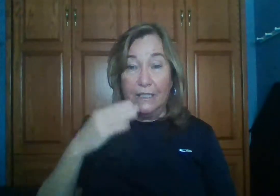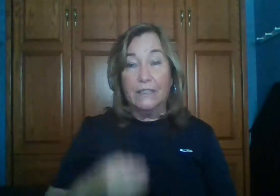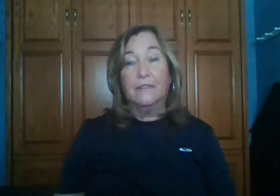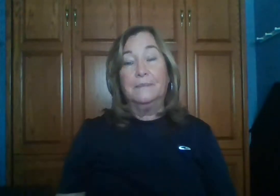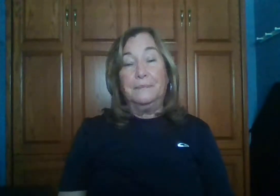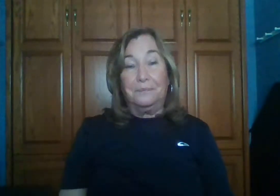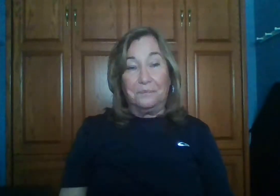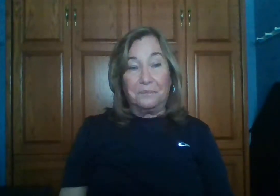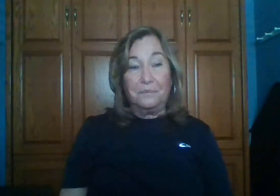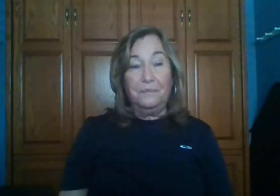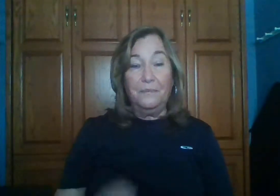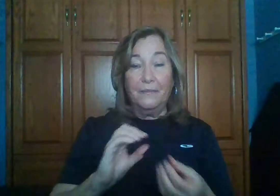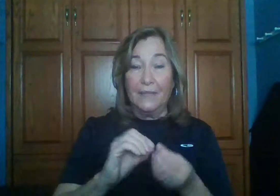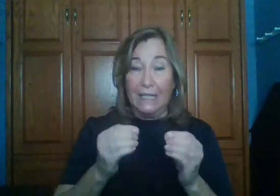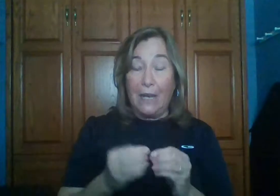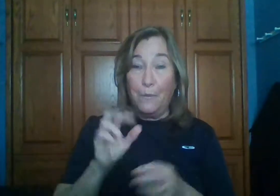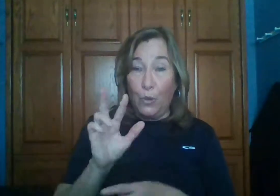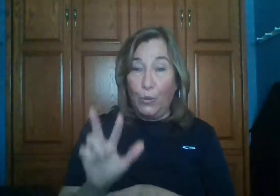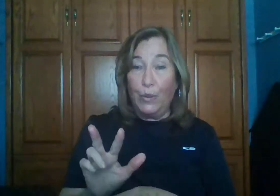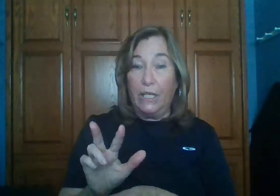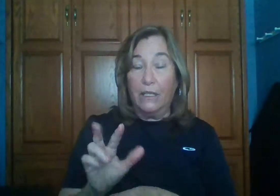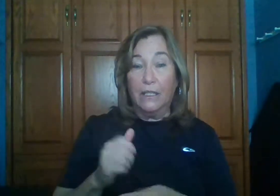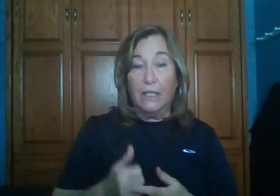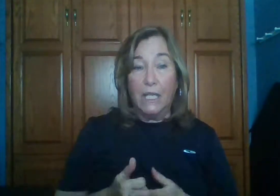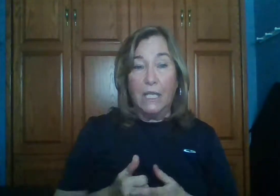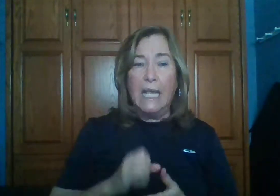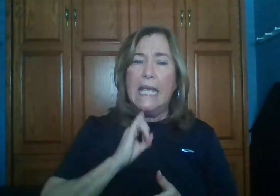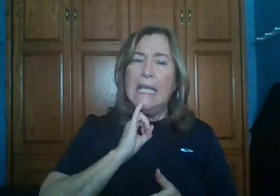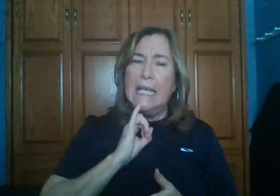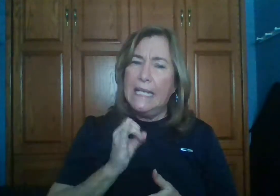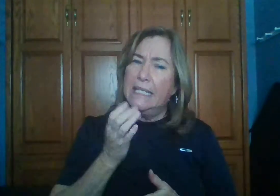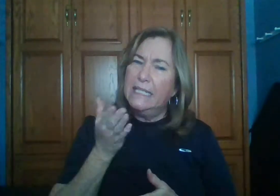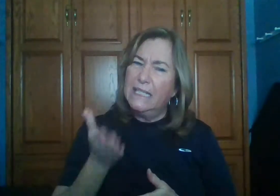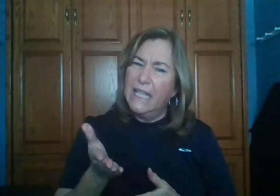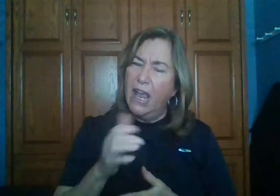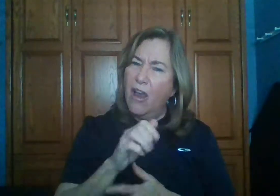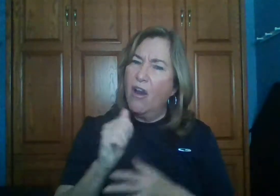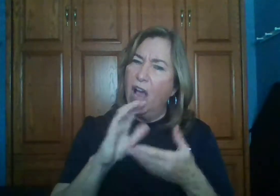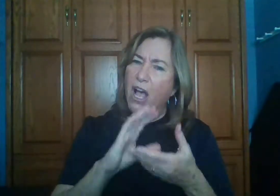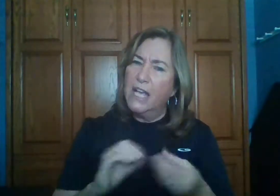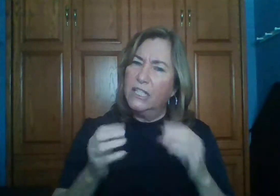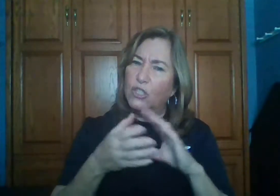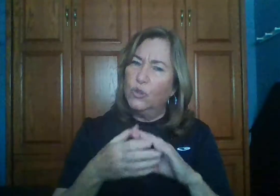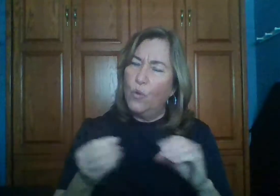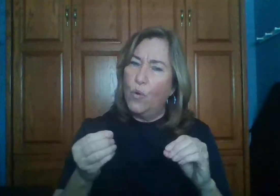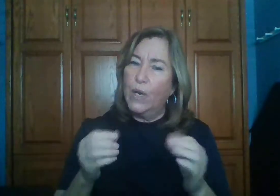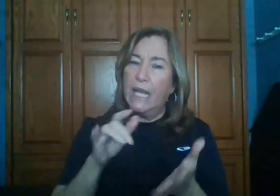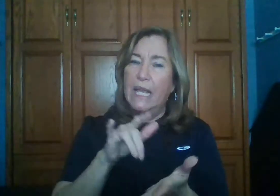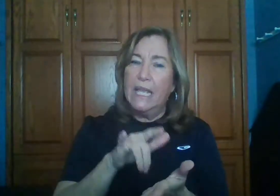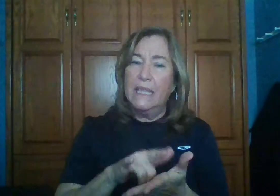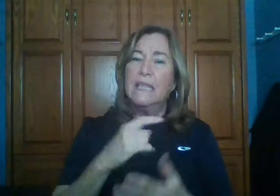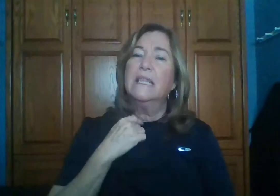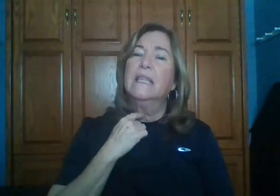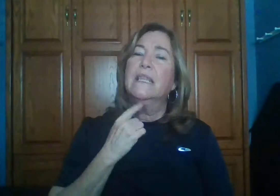Number three, is there a story that tells of